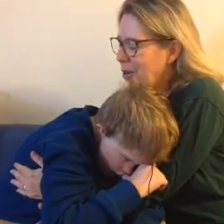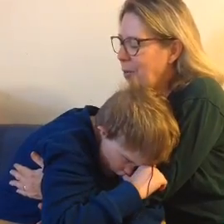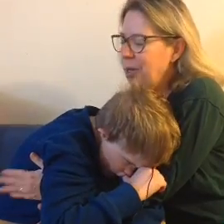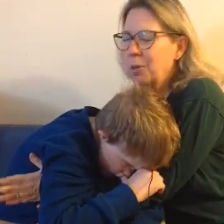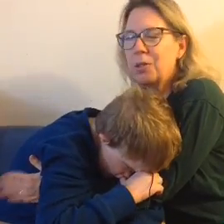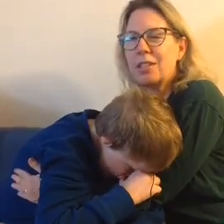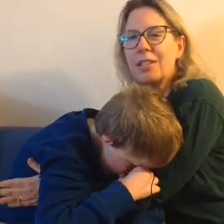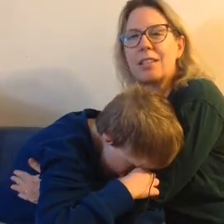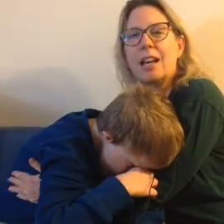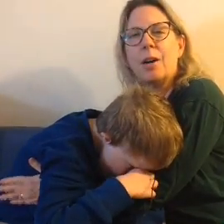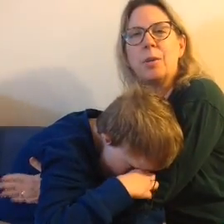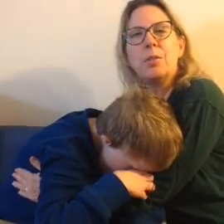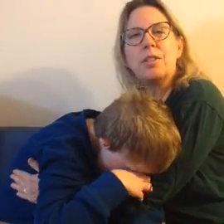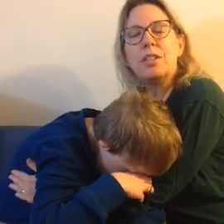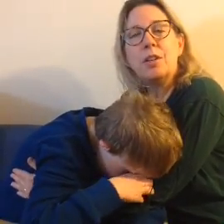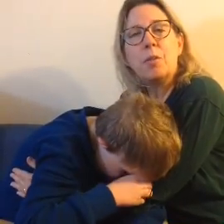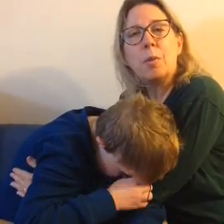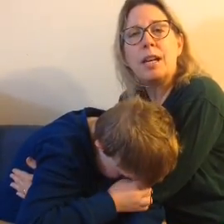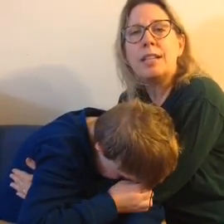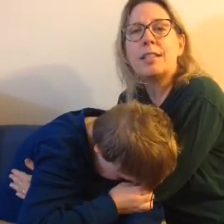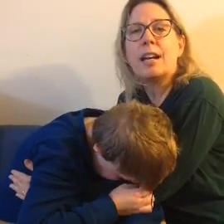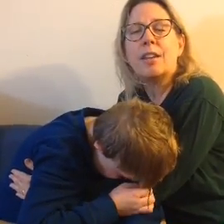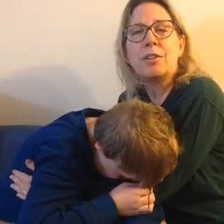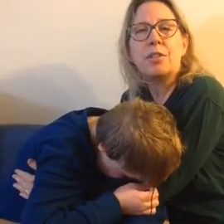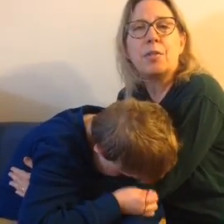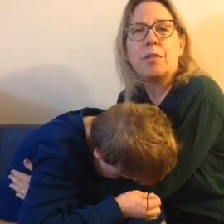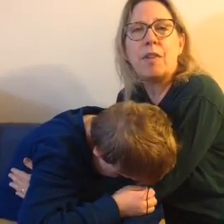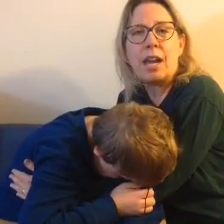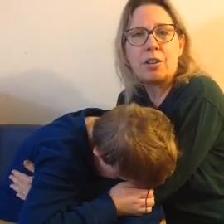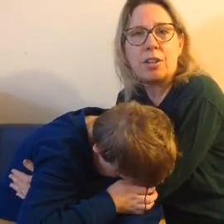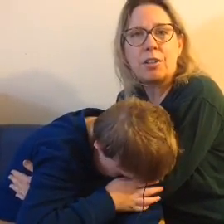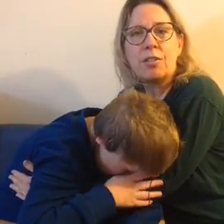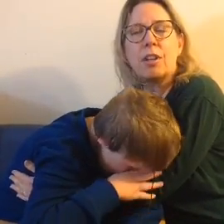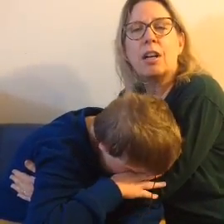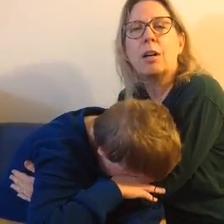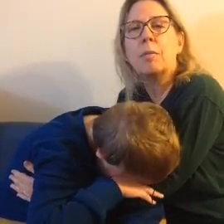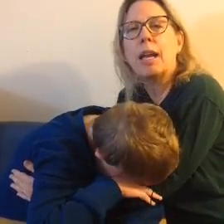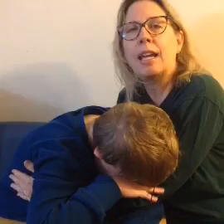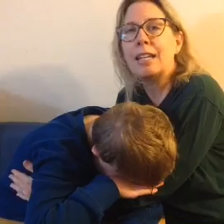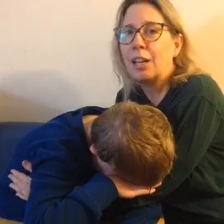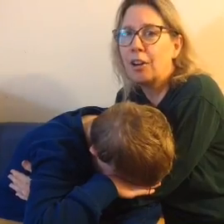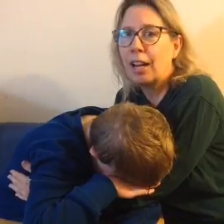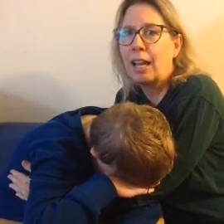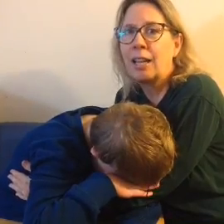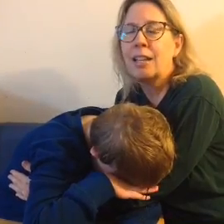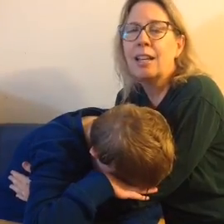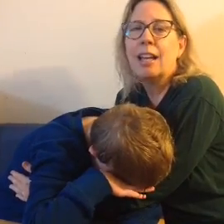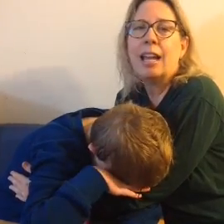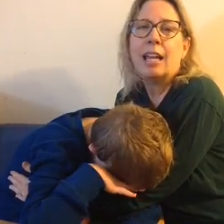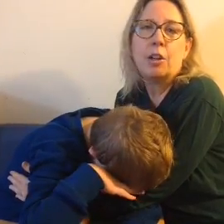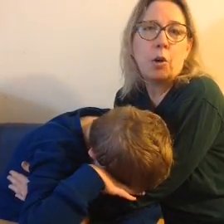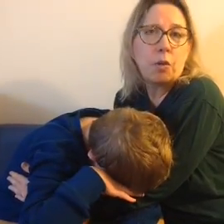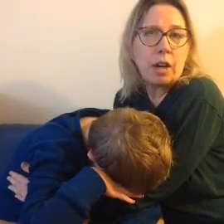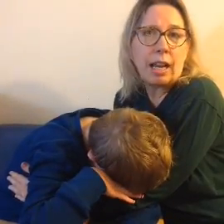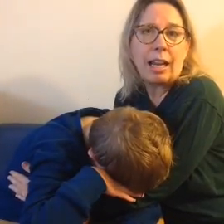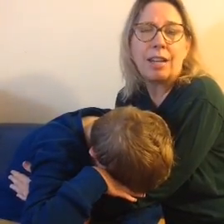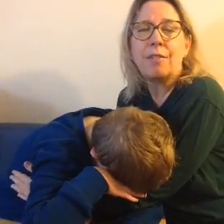we use this, we use it different ways. There's different fashions, hand underhand, hand overhand,